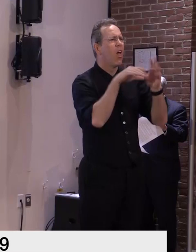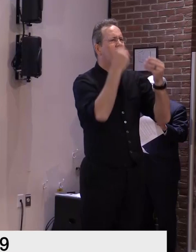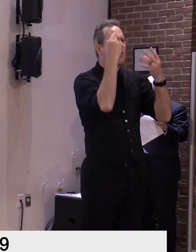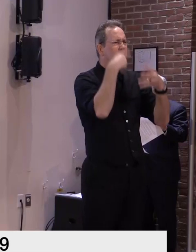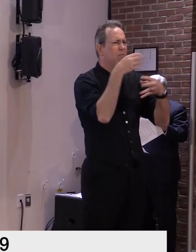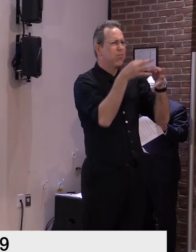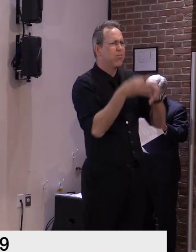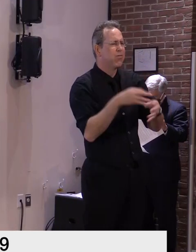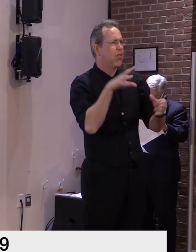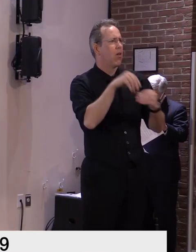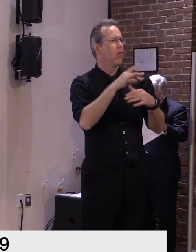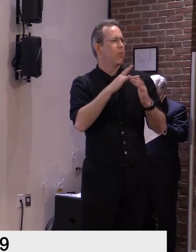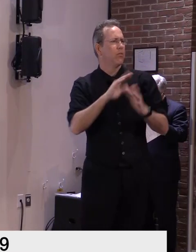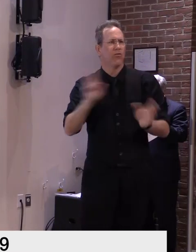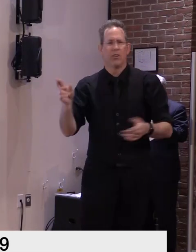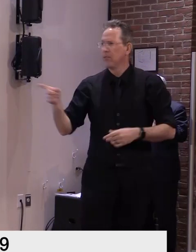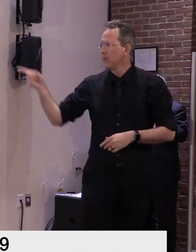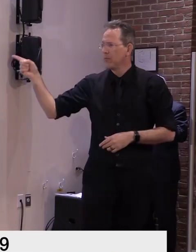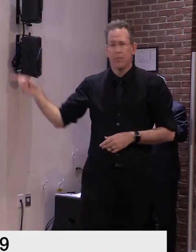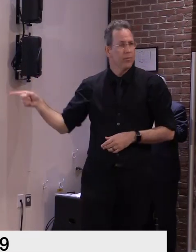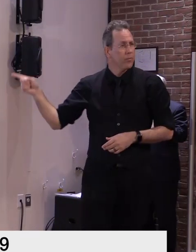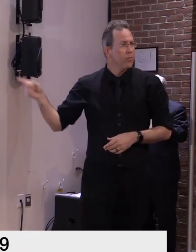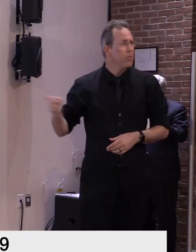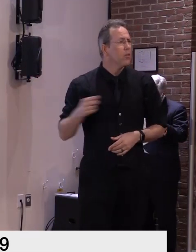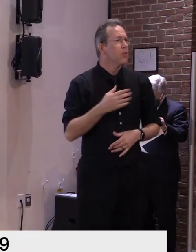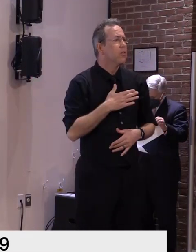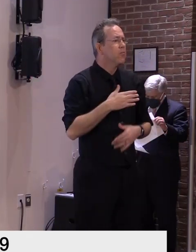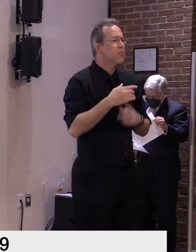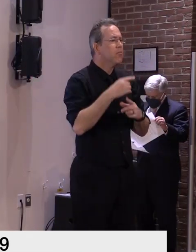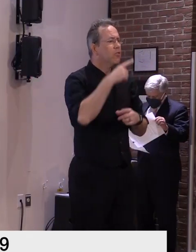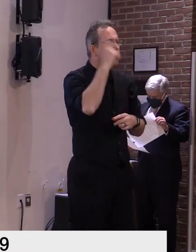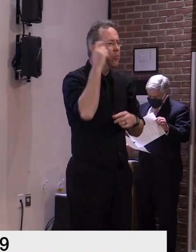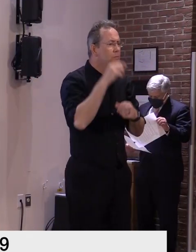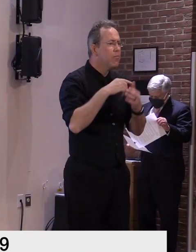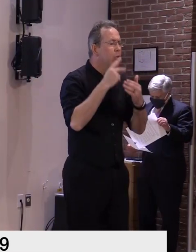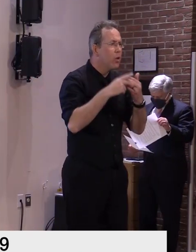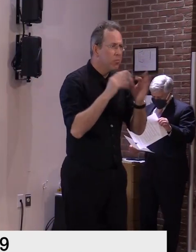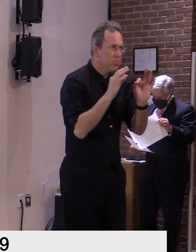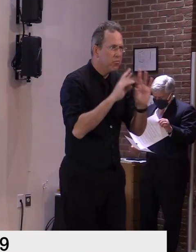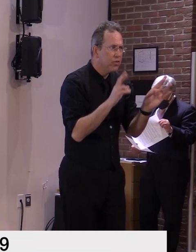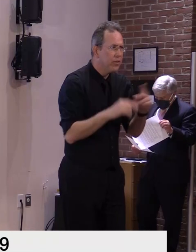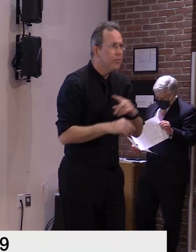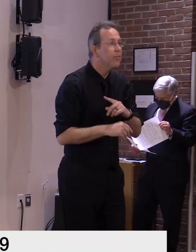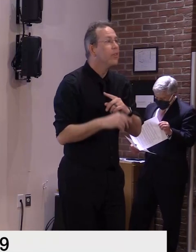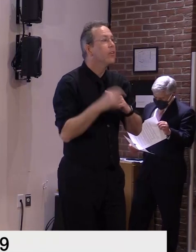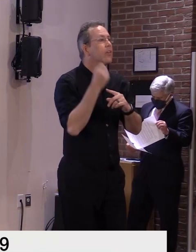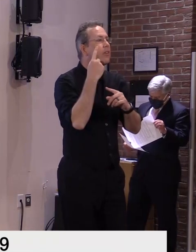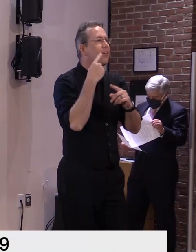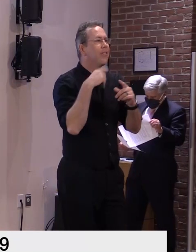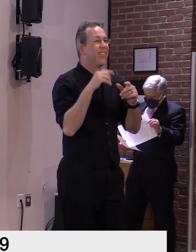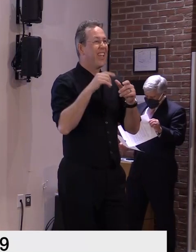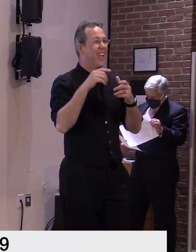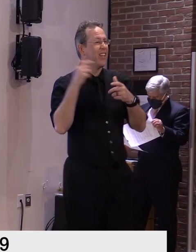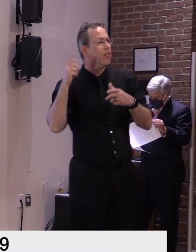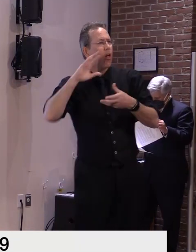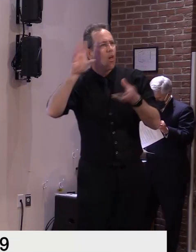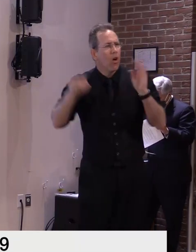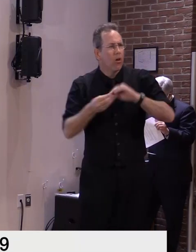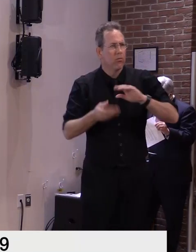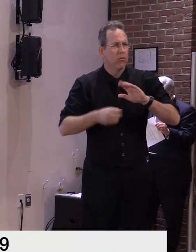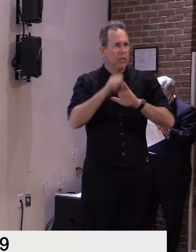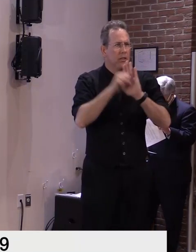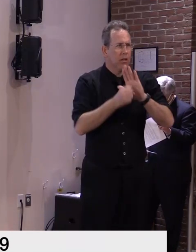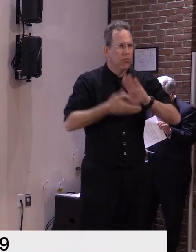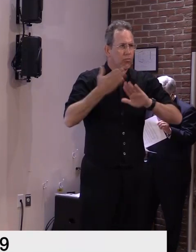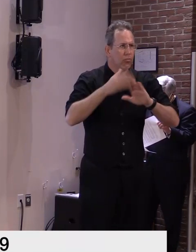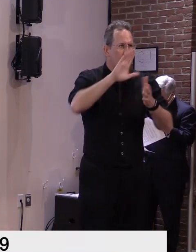as you can see, we are striving toward full state coverage. However, there are still a couple of areas with relatively few opportunities on the